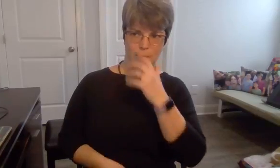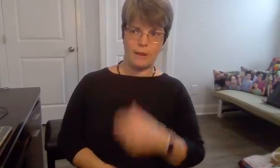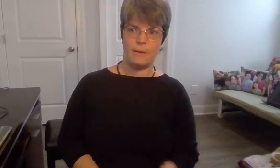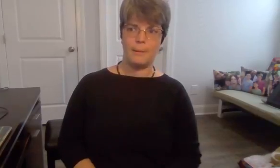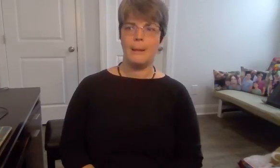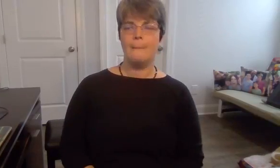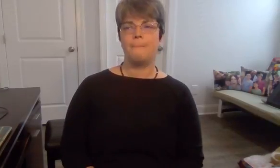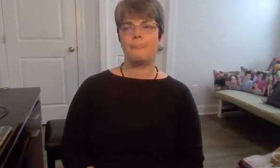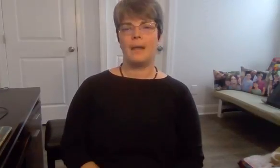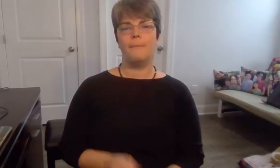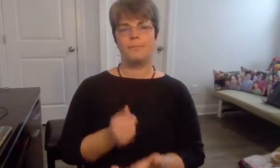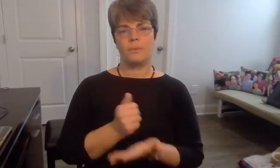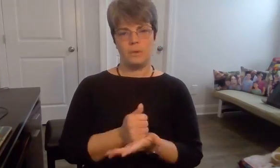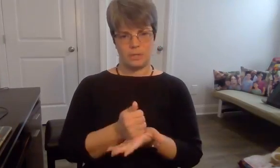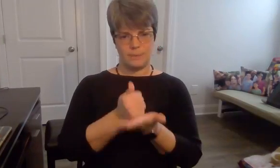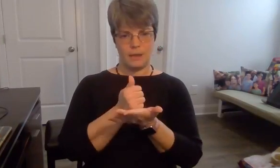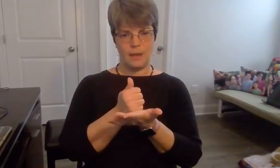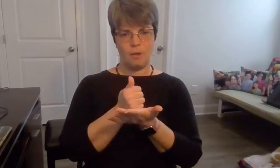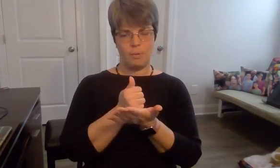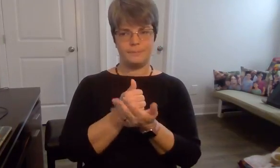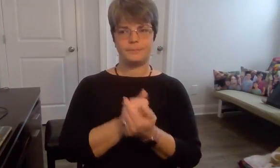whatever. We talked about help.